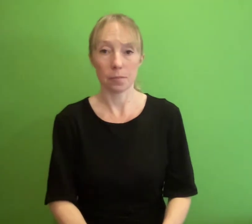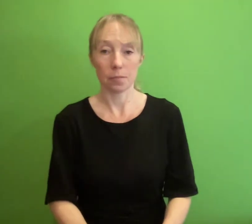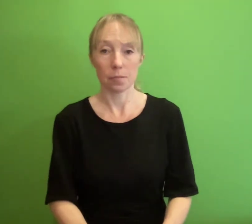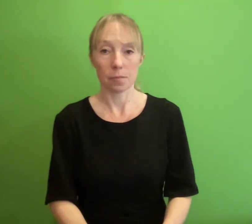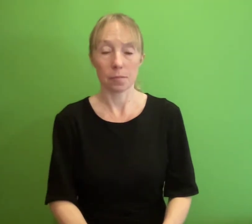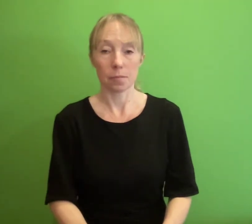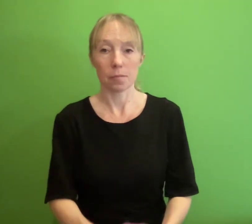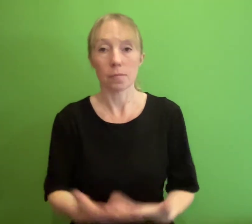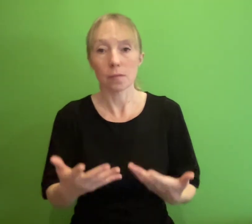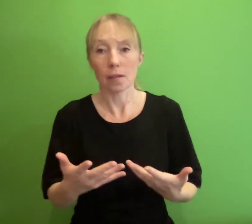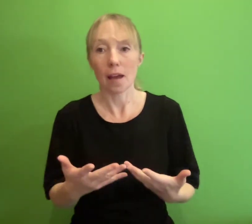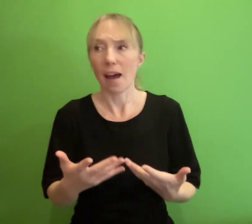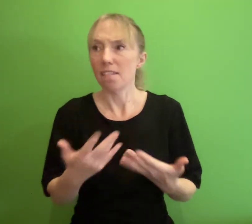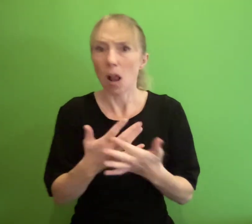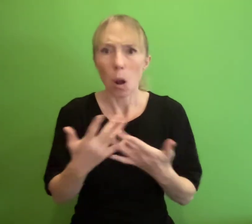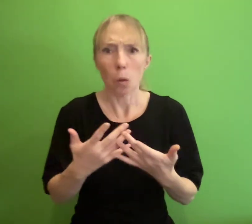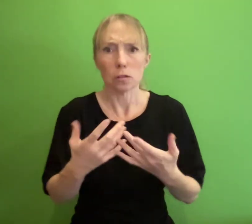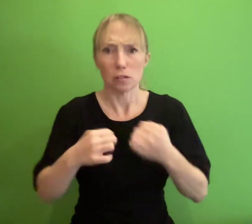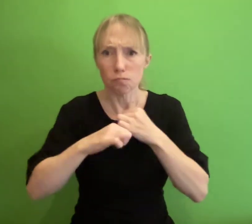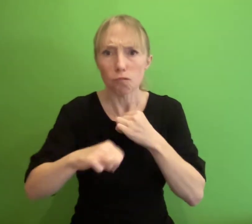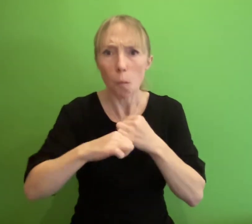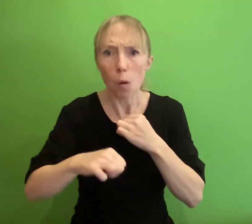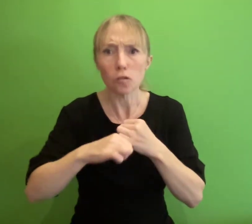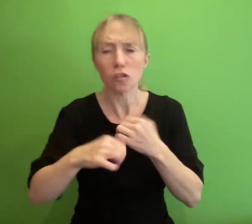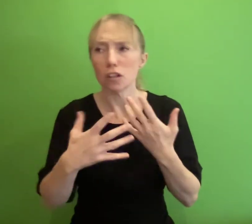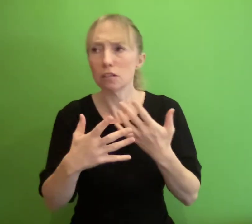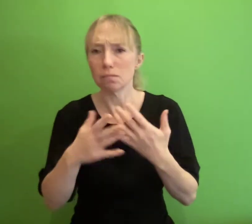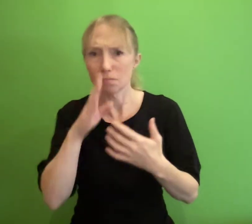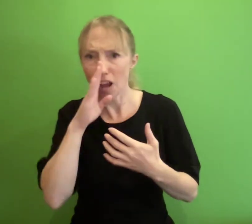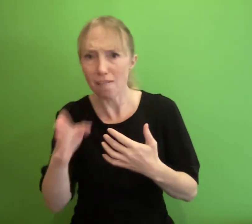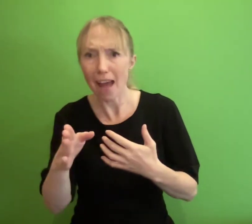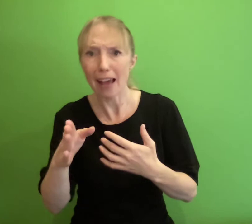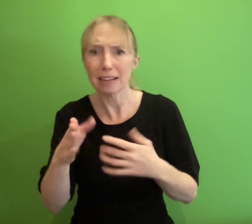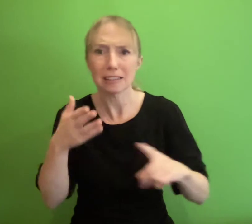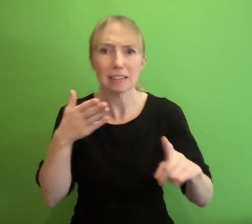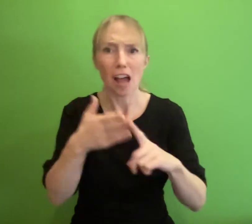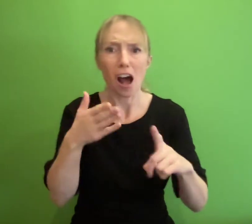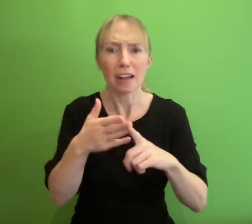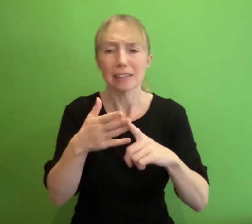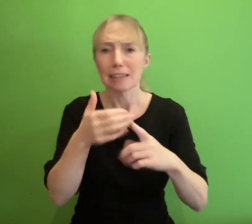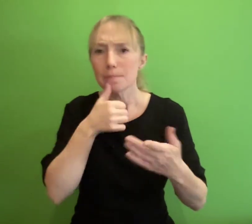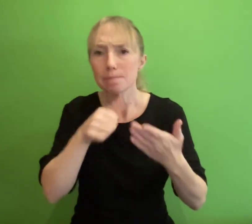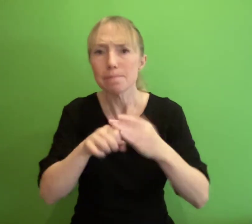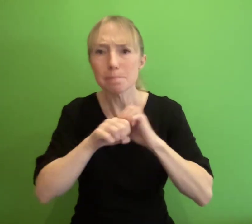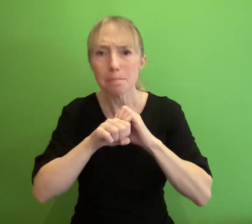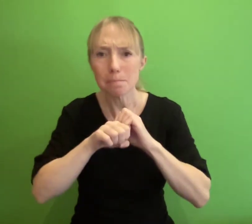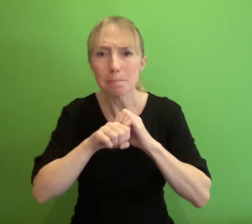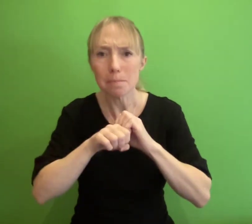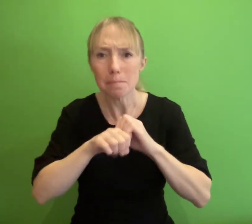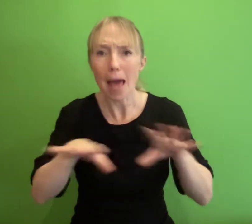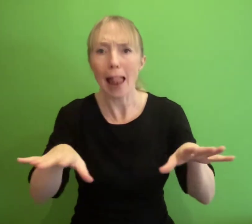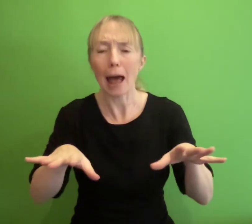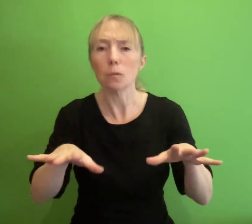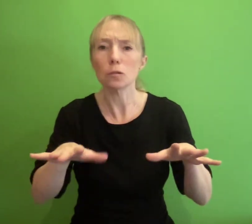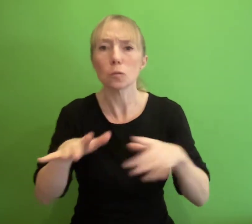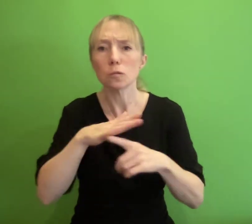Despite very proactive promotion, including direct and targeted mail-outs and social media, and extending the survey